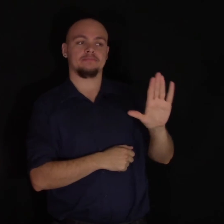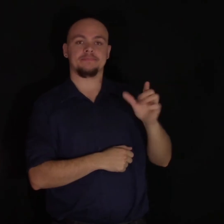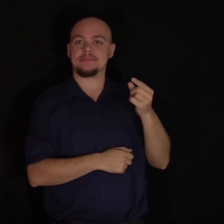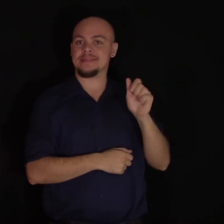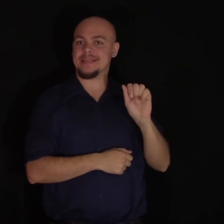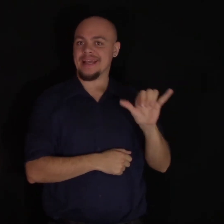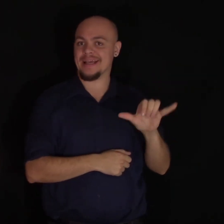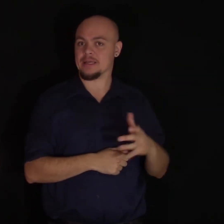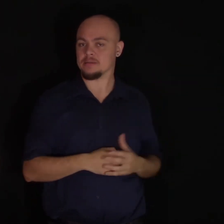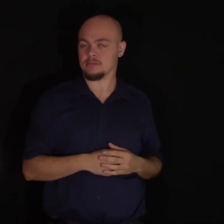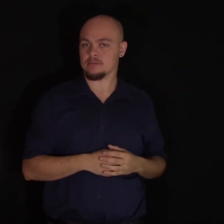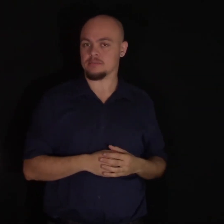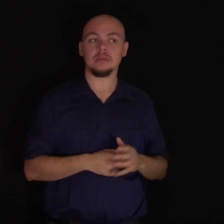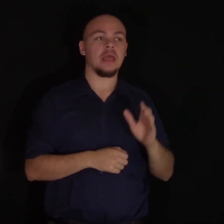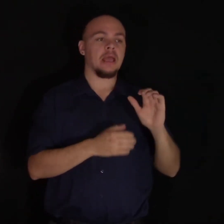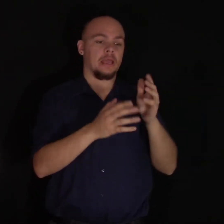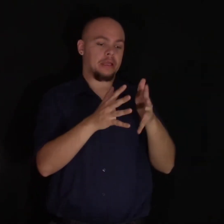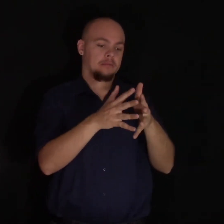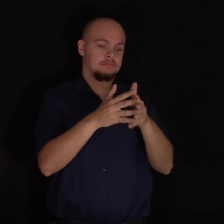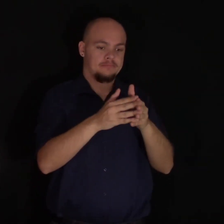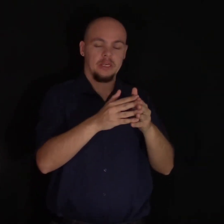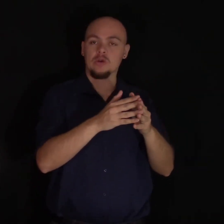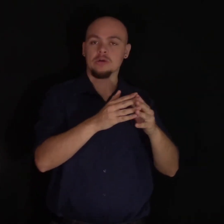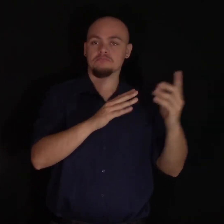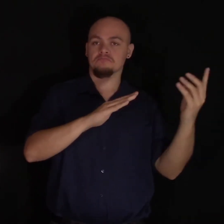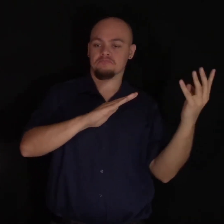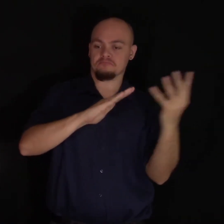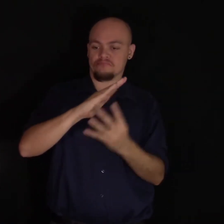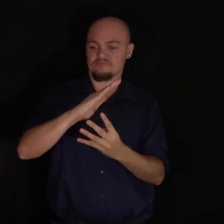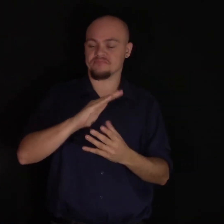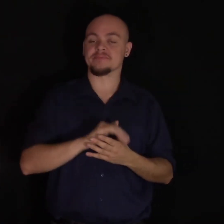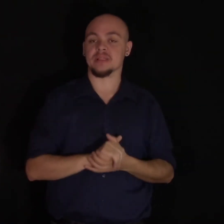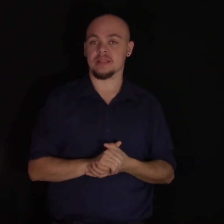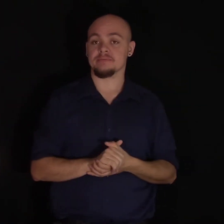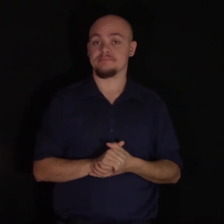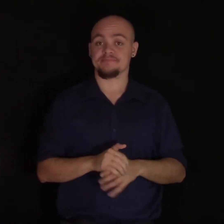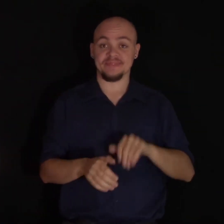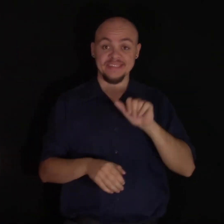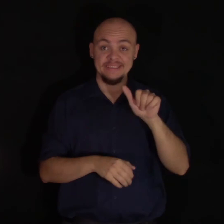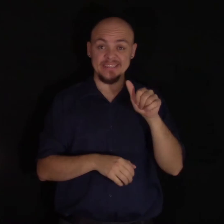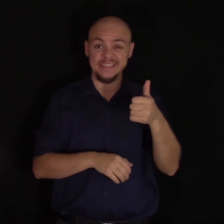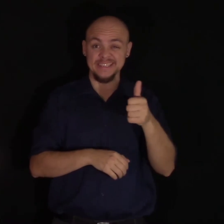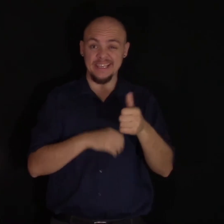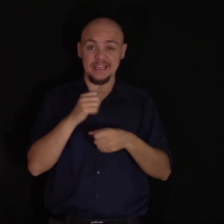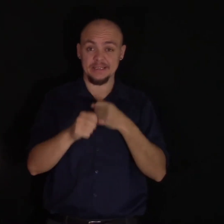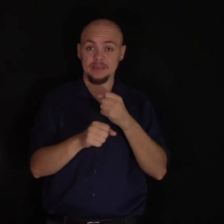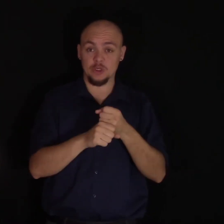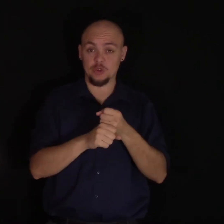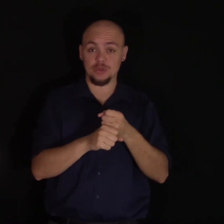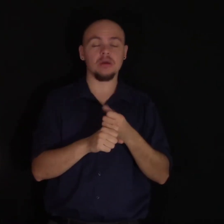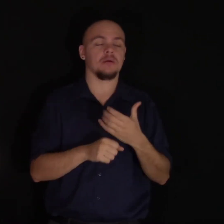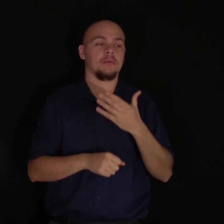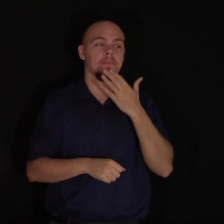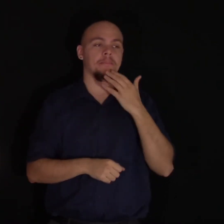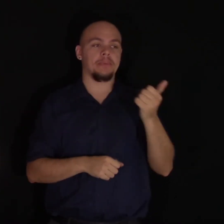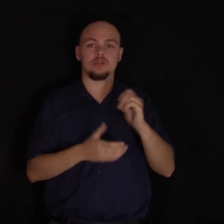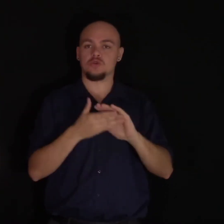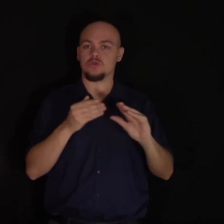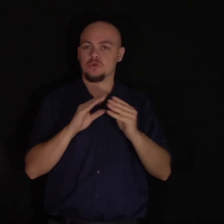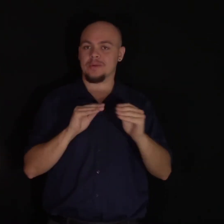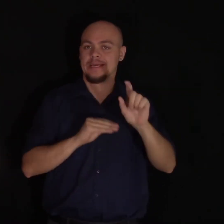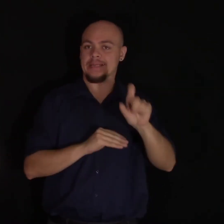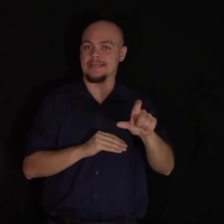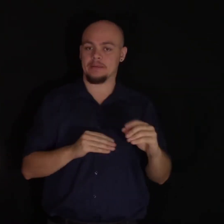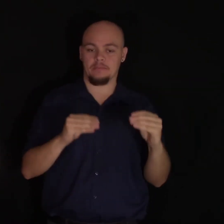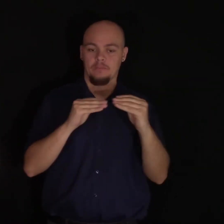US. I saw how this had beaten them down. After 10 years of doing this kind of work, I needed better stories for myself. I knew the